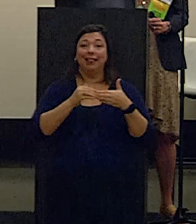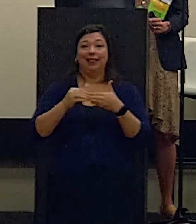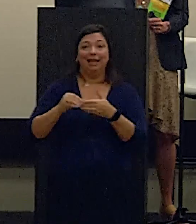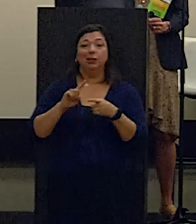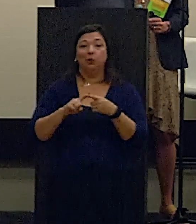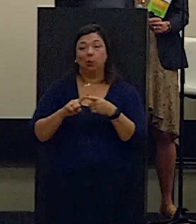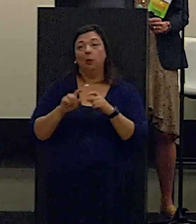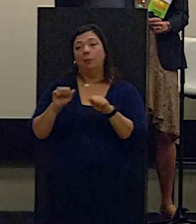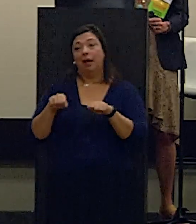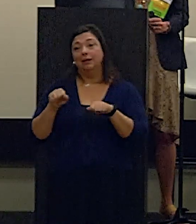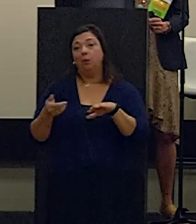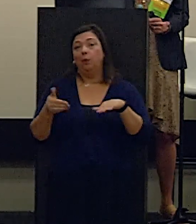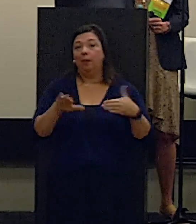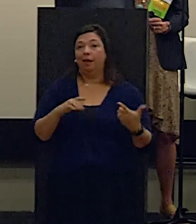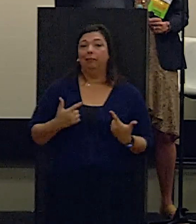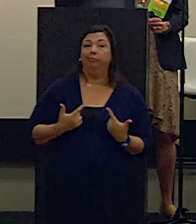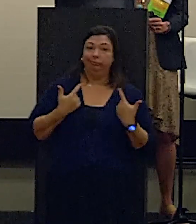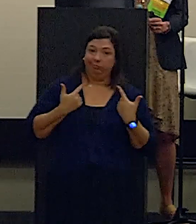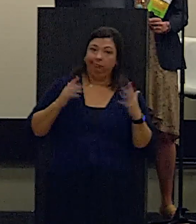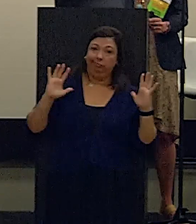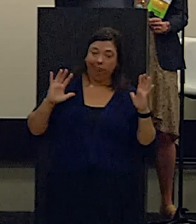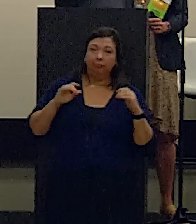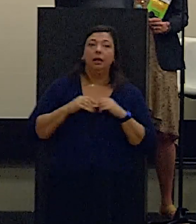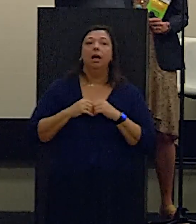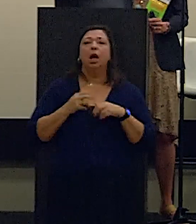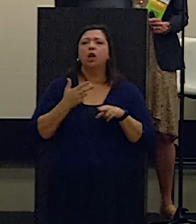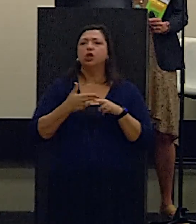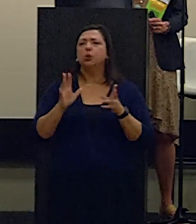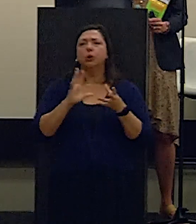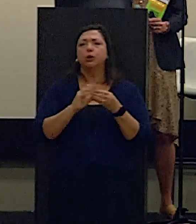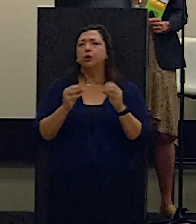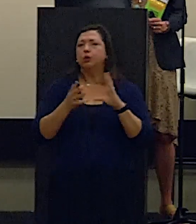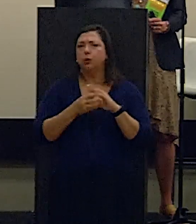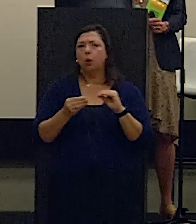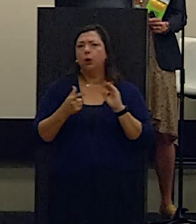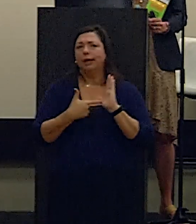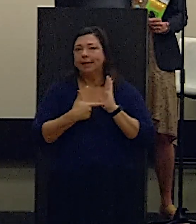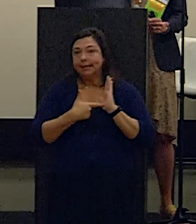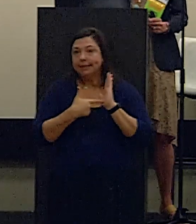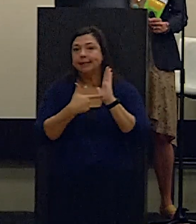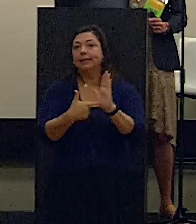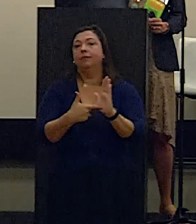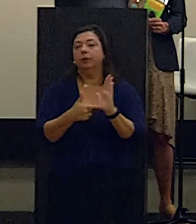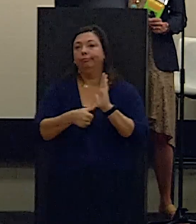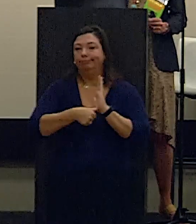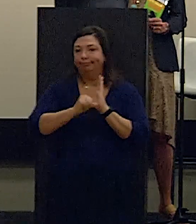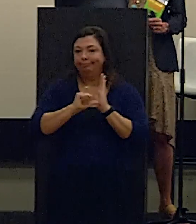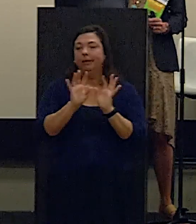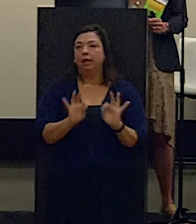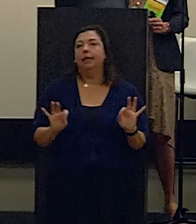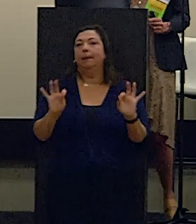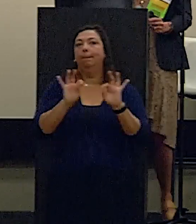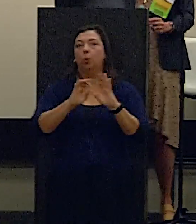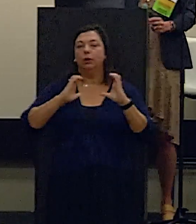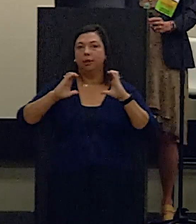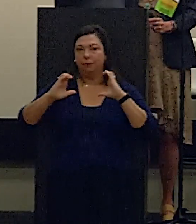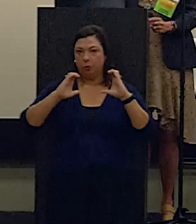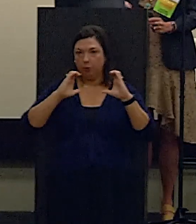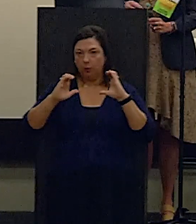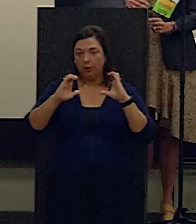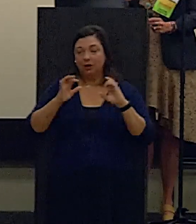death. And I want to share a quick story that really exemplifies the importance of communication,